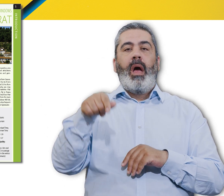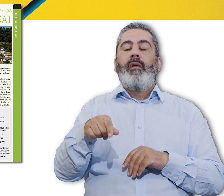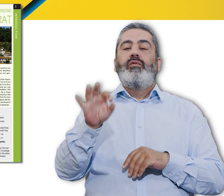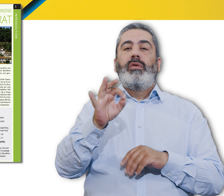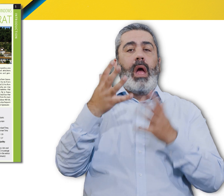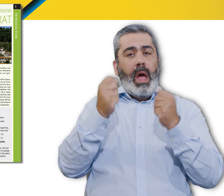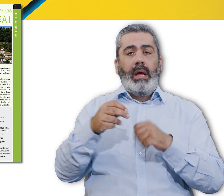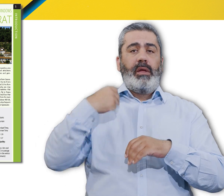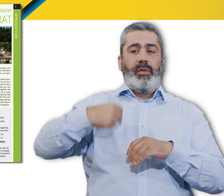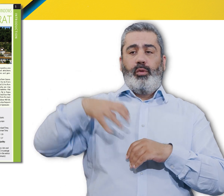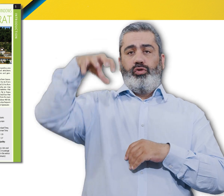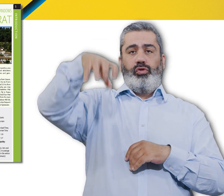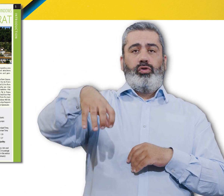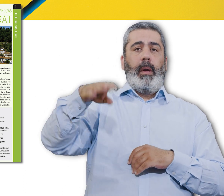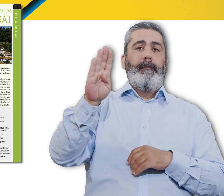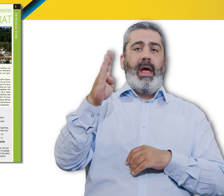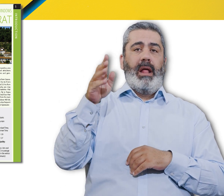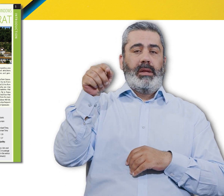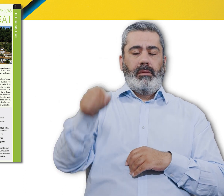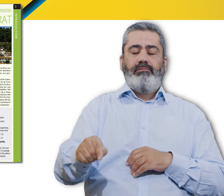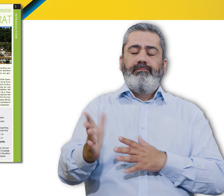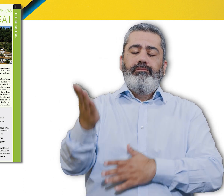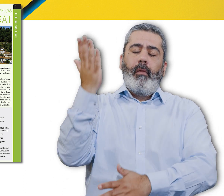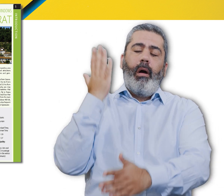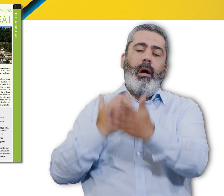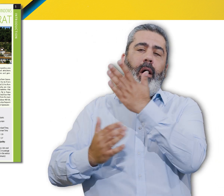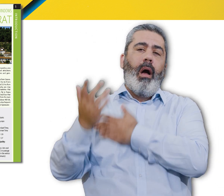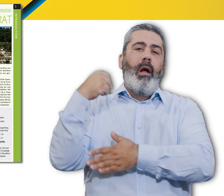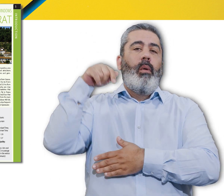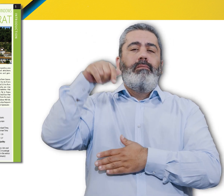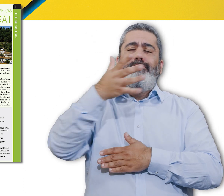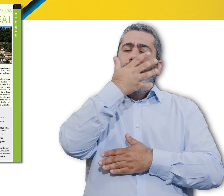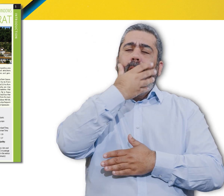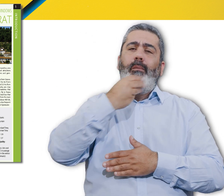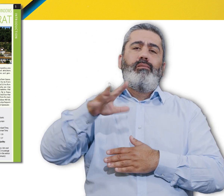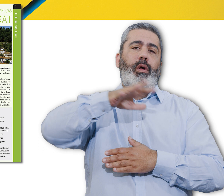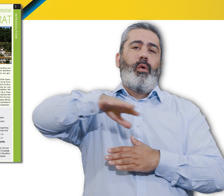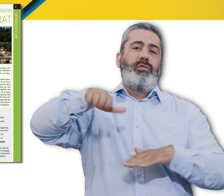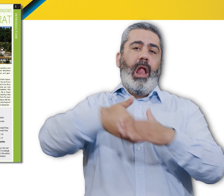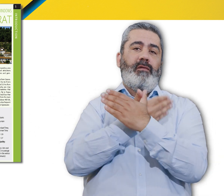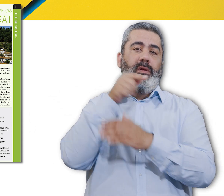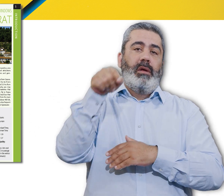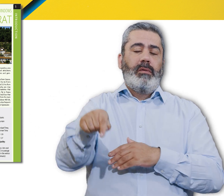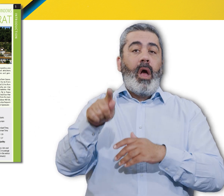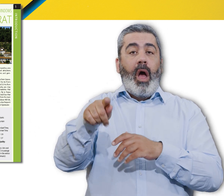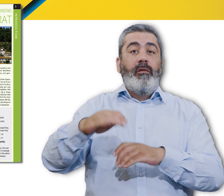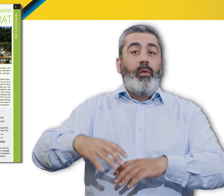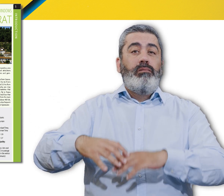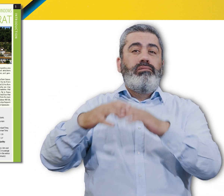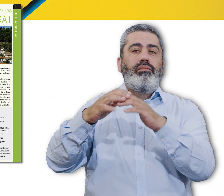the seat of Birat County and Birat Municipality today, is one of the oldest and most enchanting destinations in